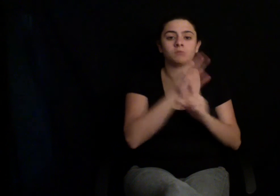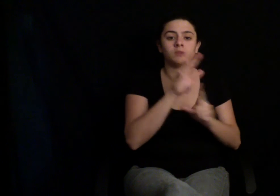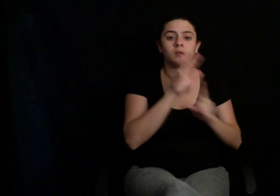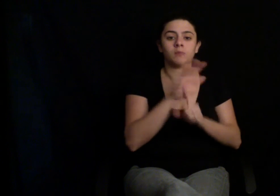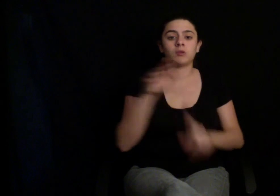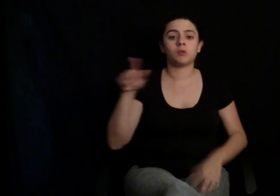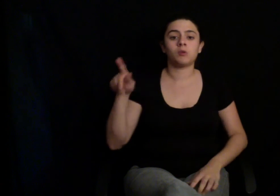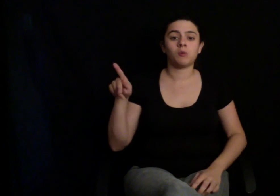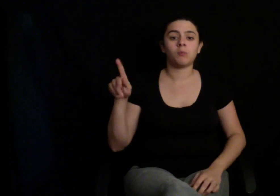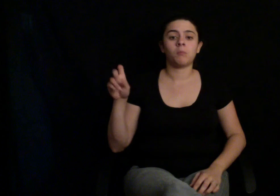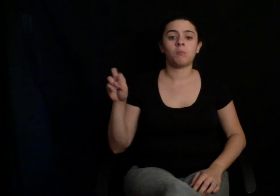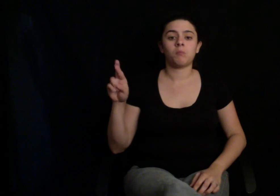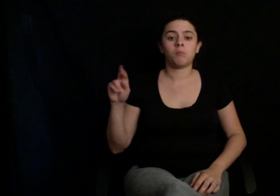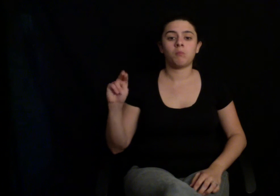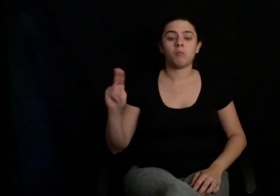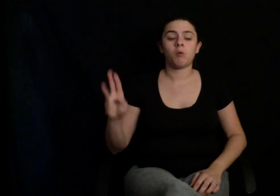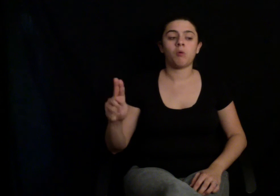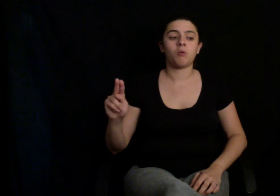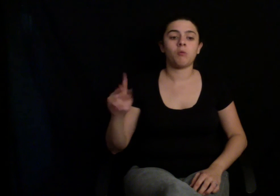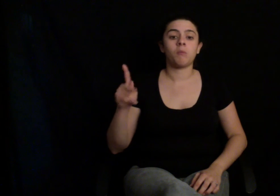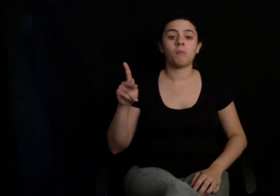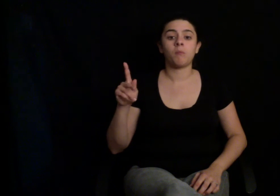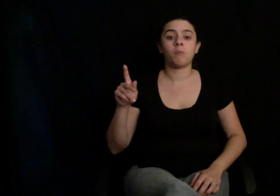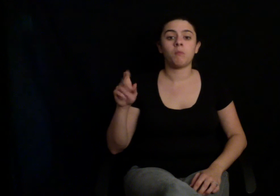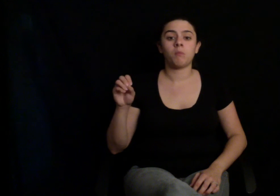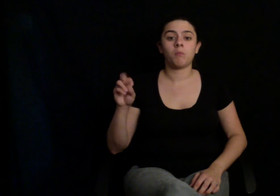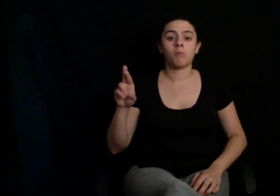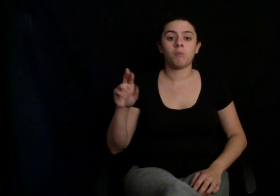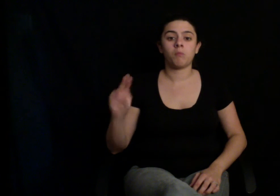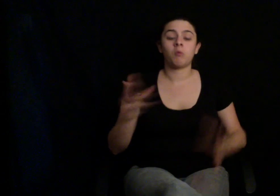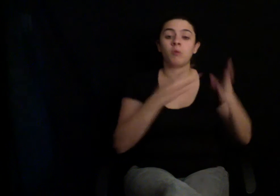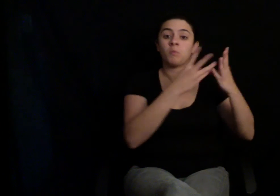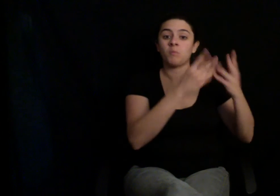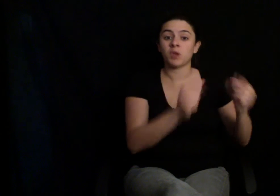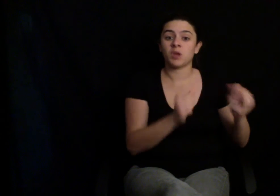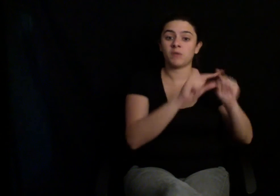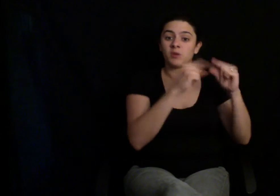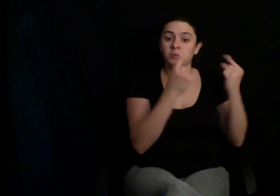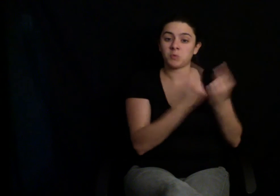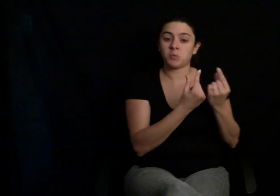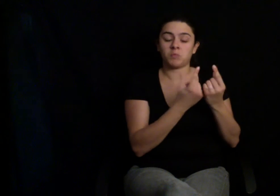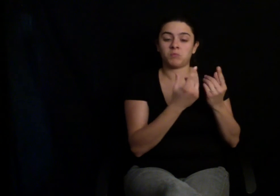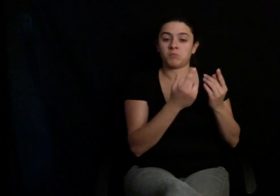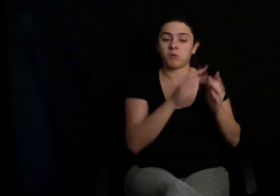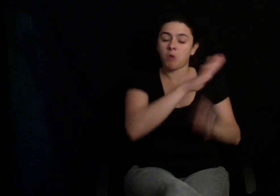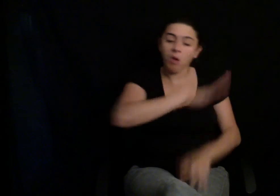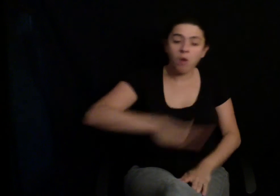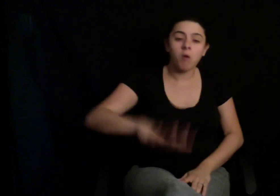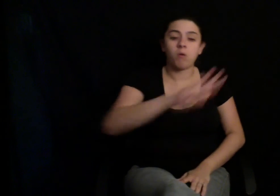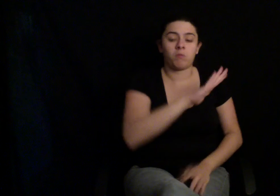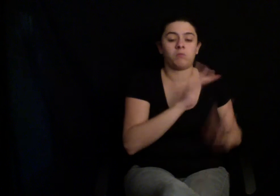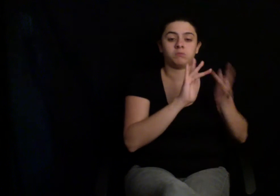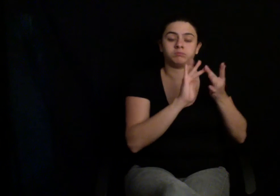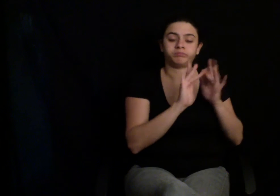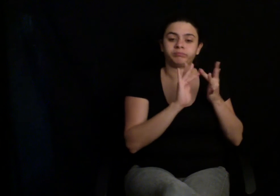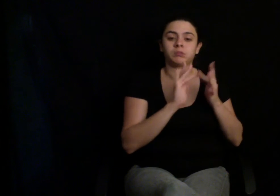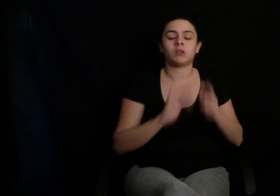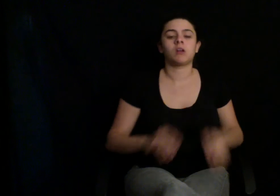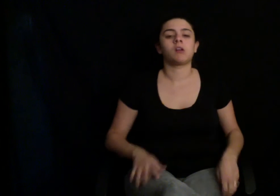has 150,000 people on it or more. It gets millions of views every month. It's this hugely successful subreddit. And